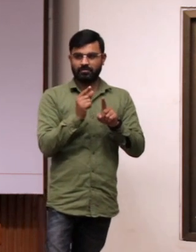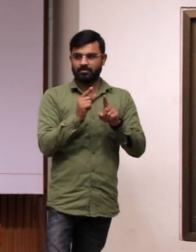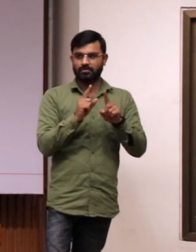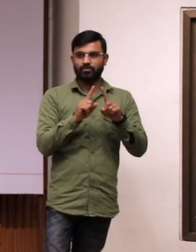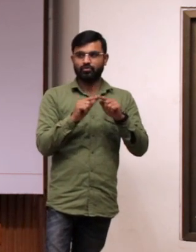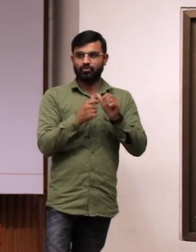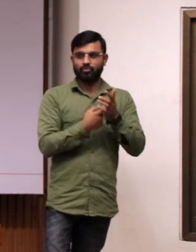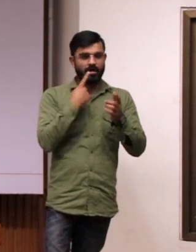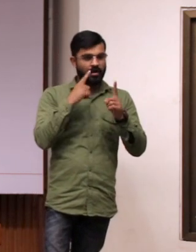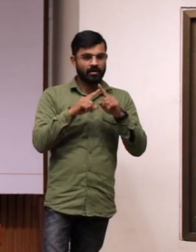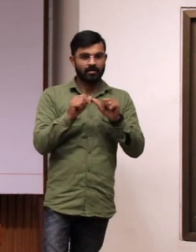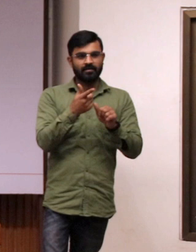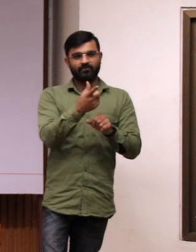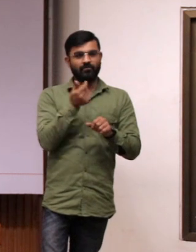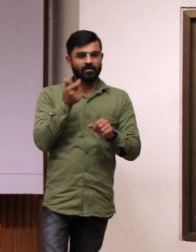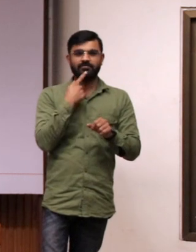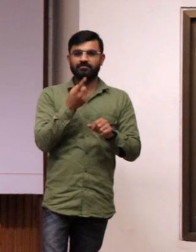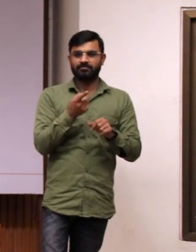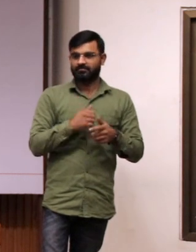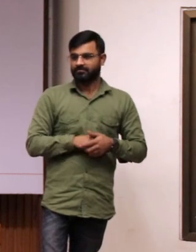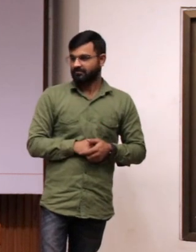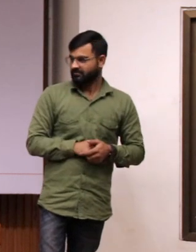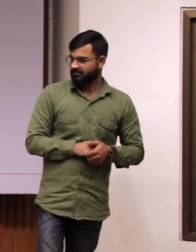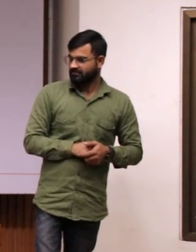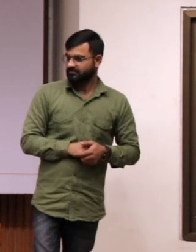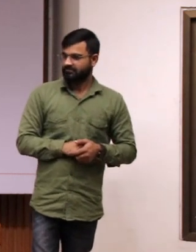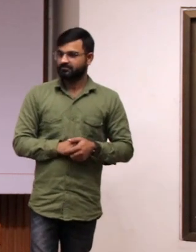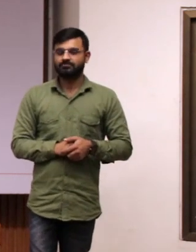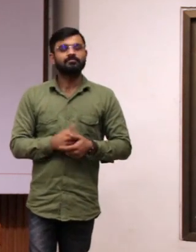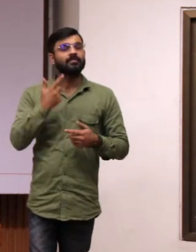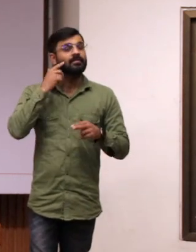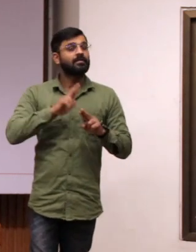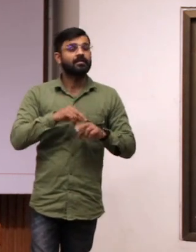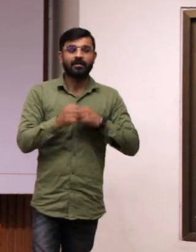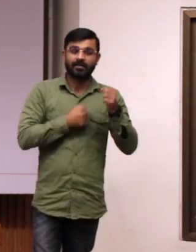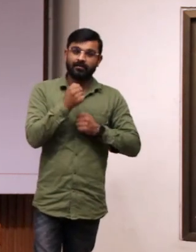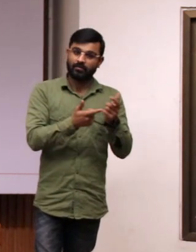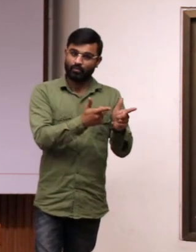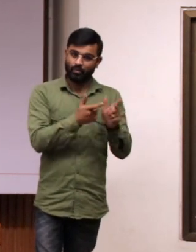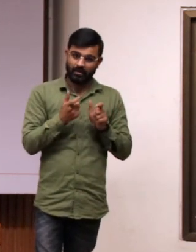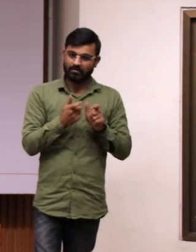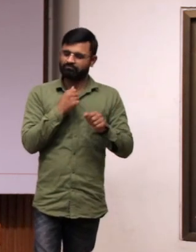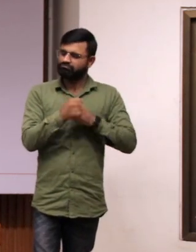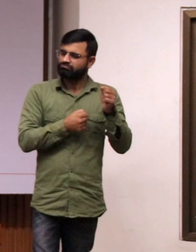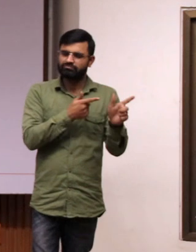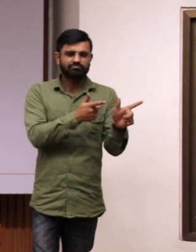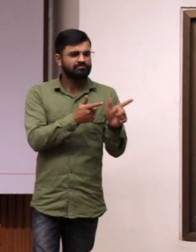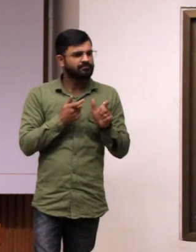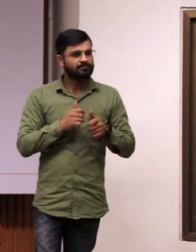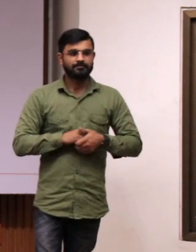Twarita. Is such a fast name, Twarit. So even you run fast, very fast,